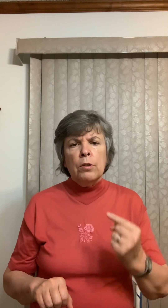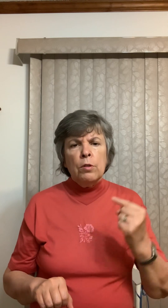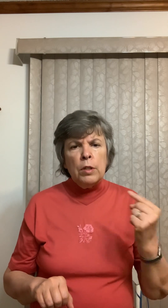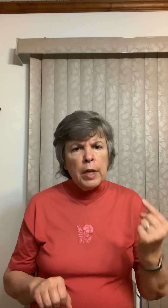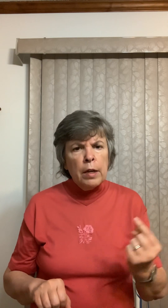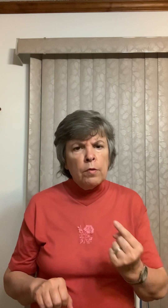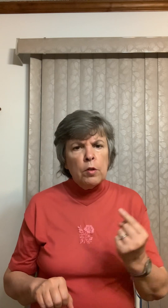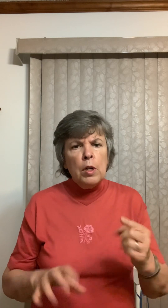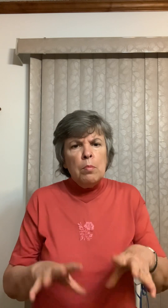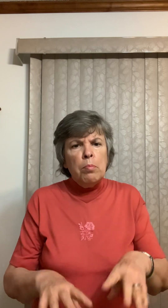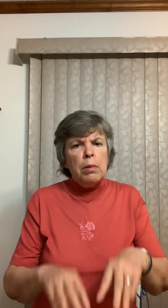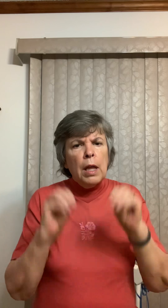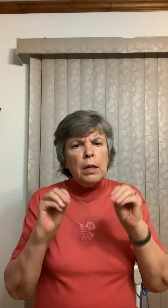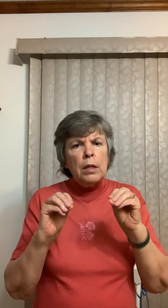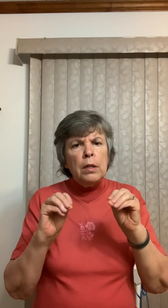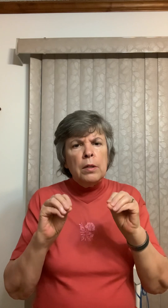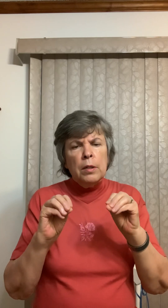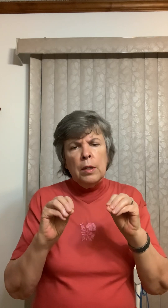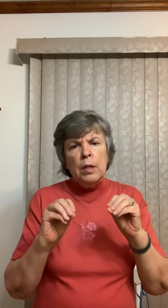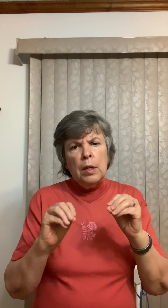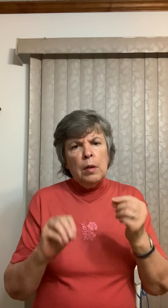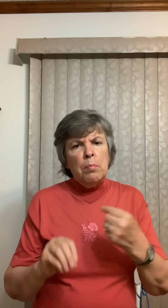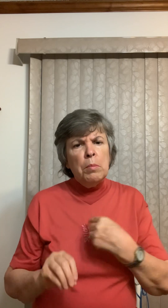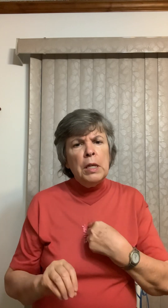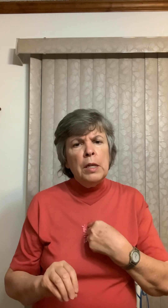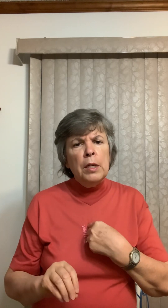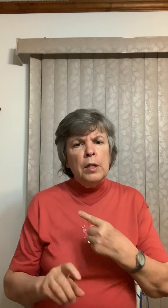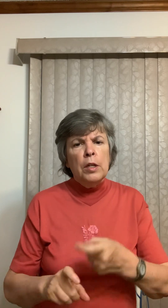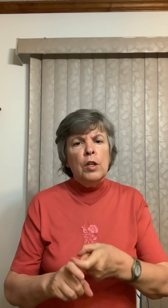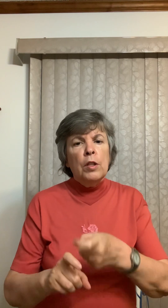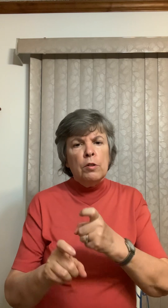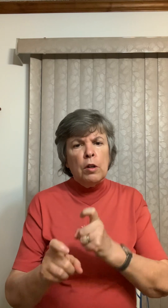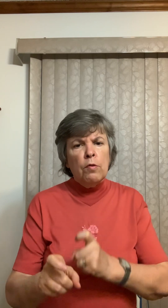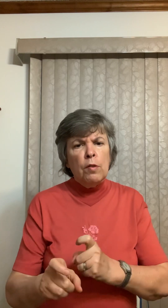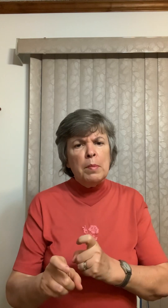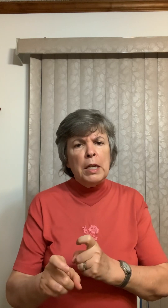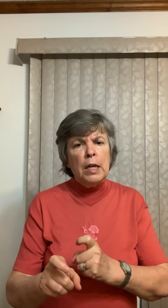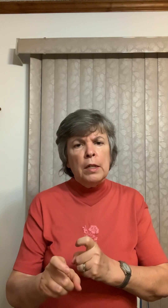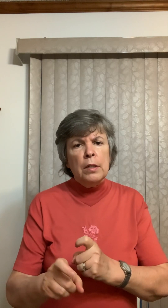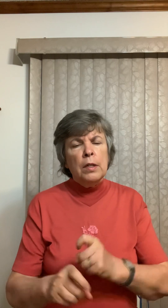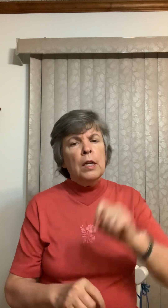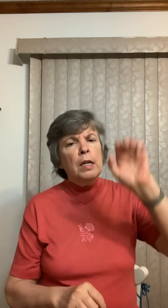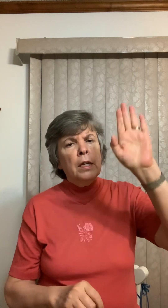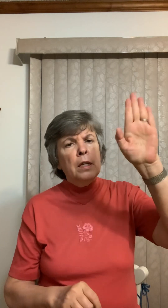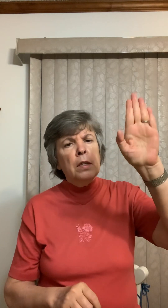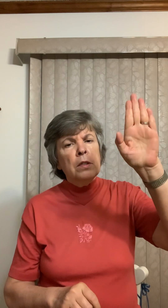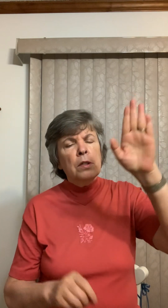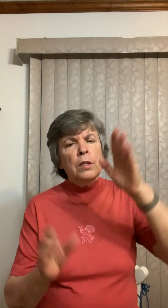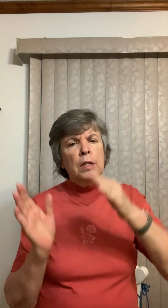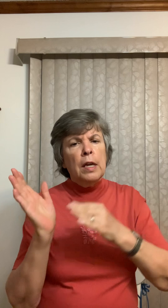could ever pluck me, there's our from again, his